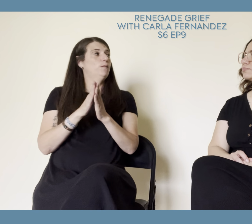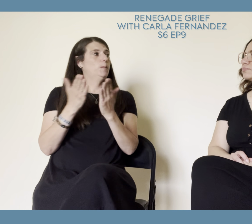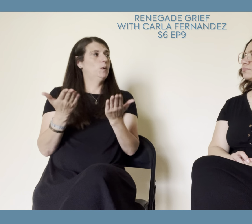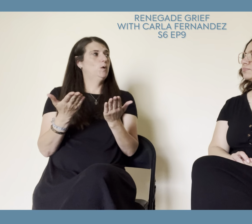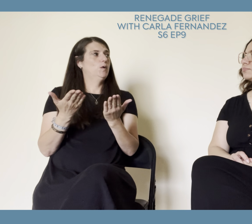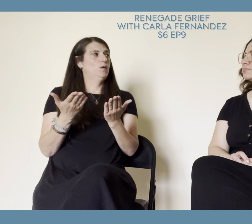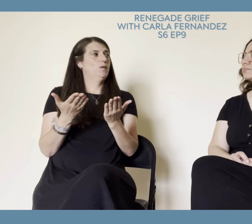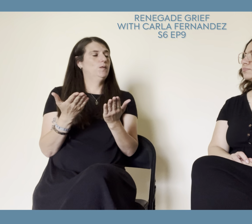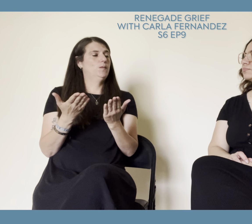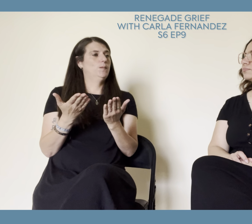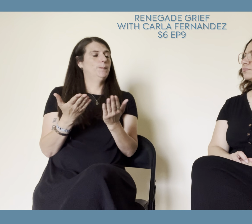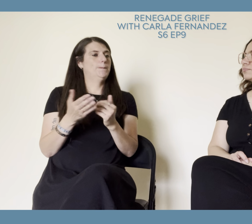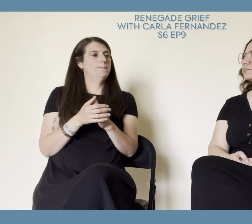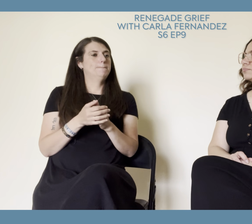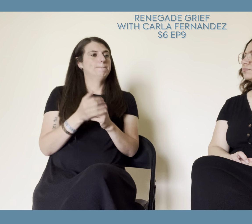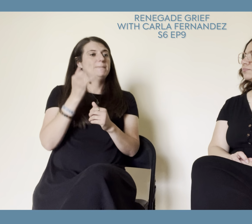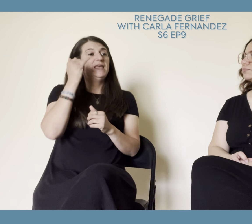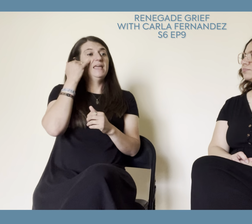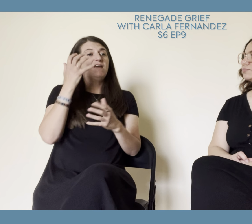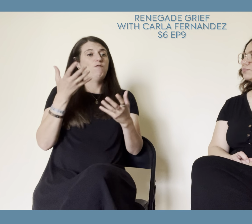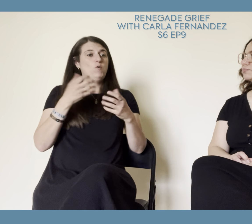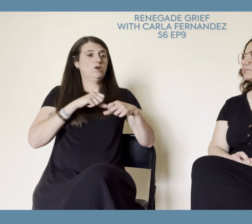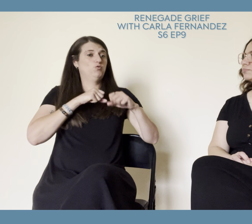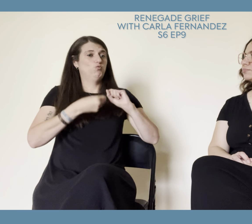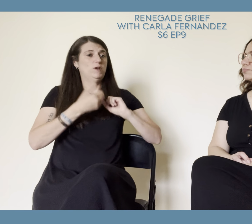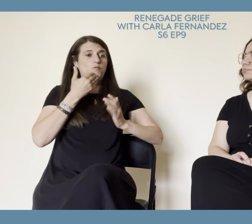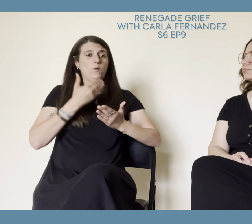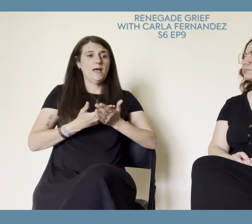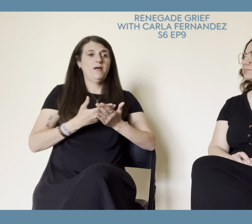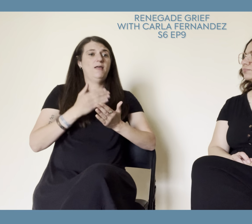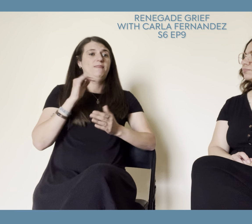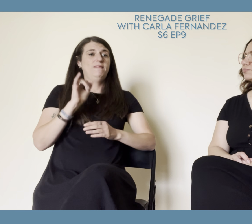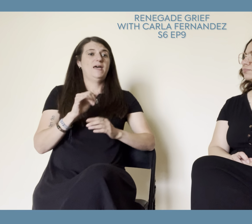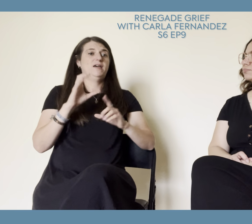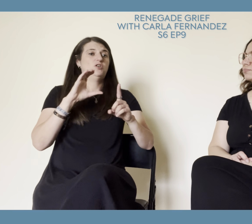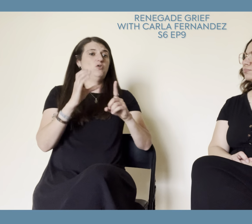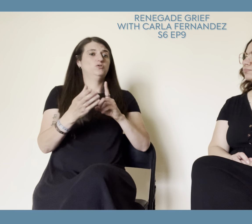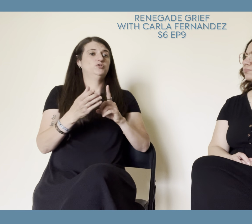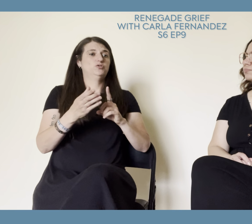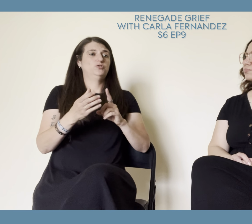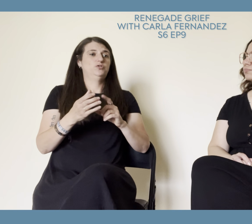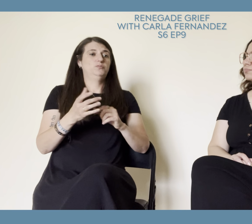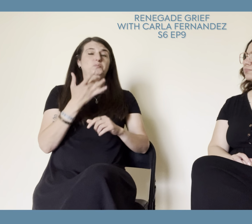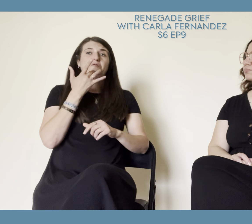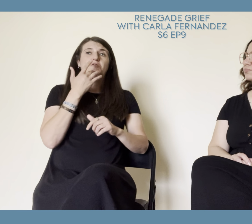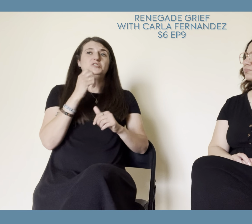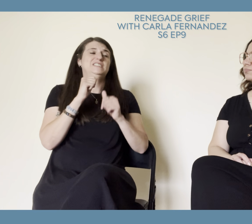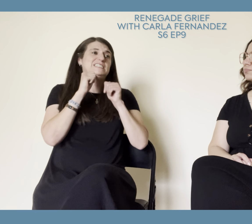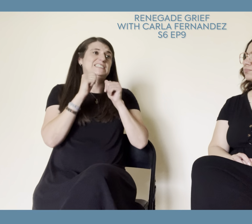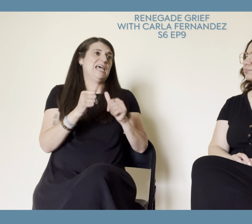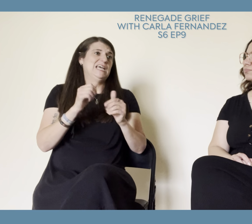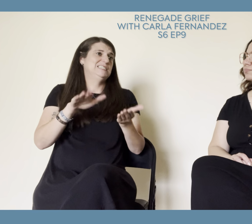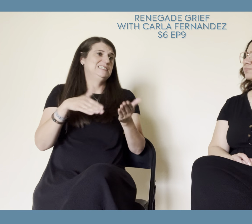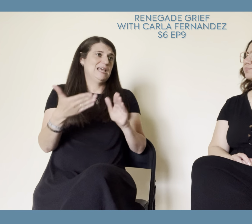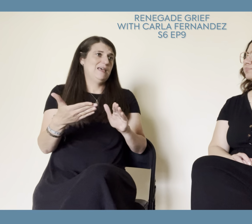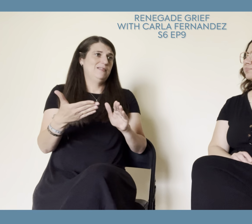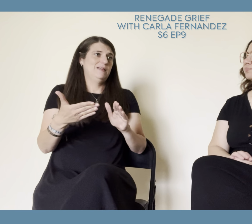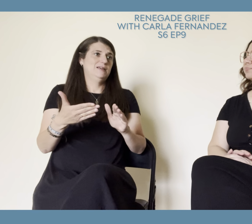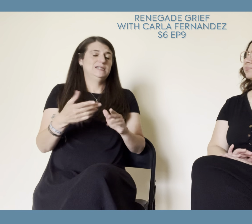is, in order to grieve well in a culture that would have you deny death, to actually tend to our grief in this culture requires